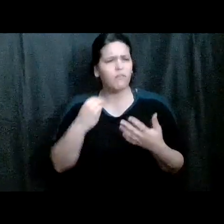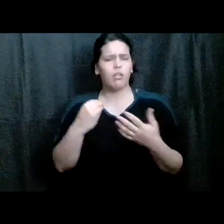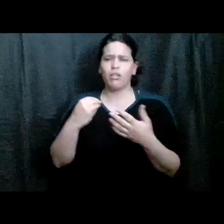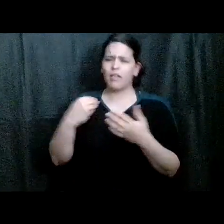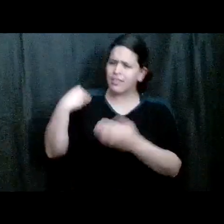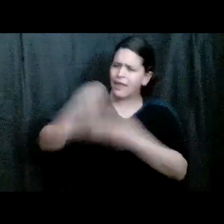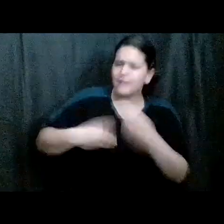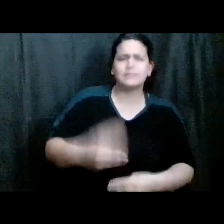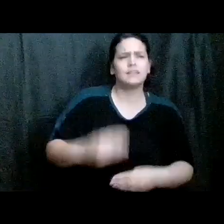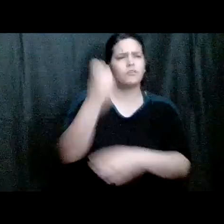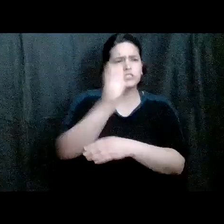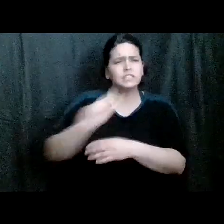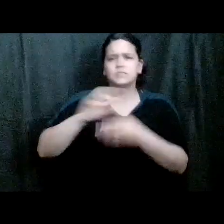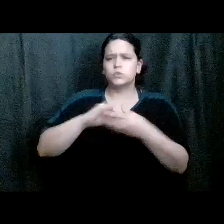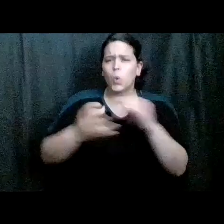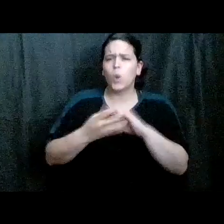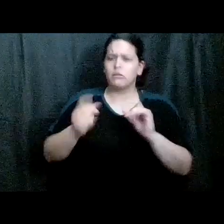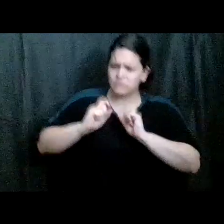So